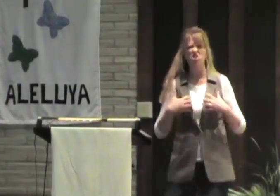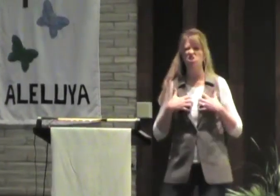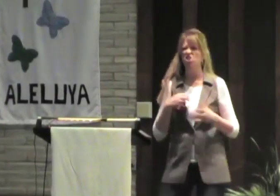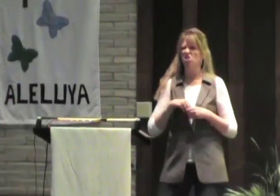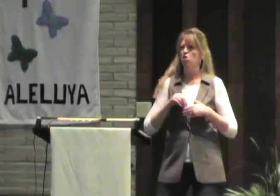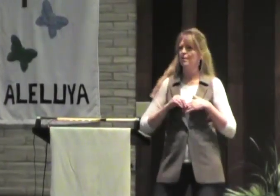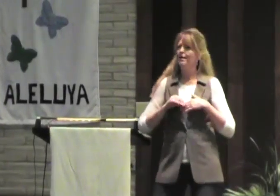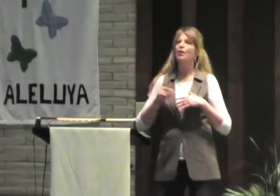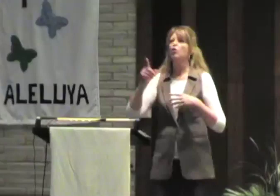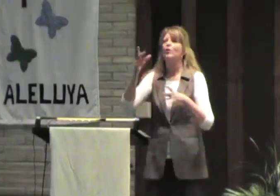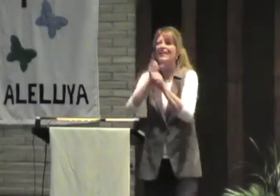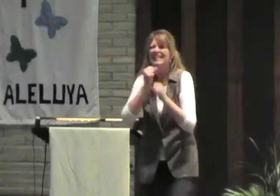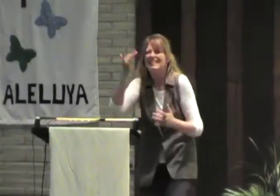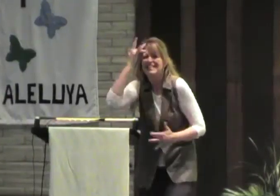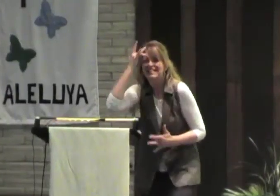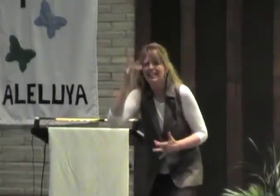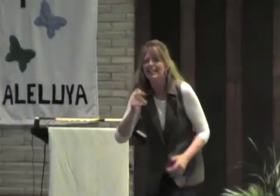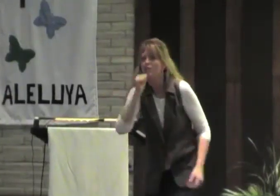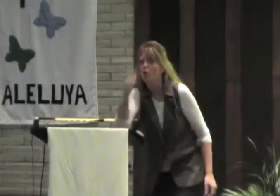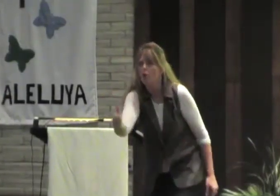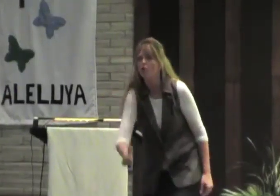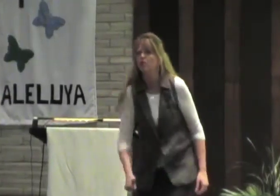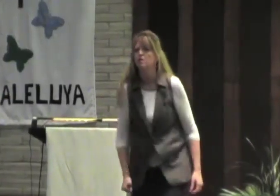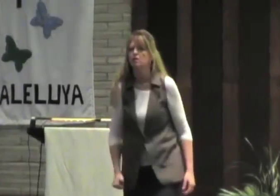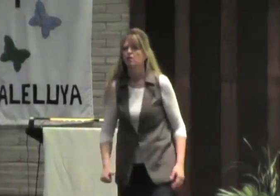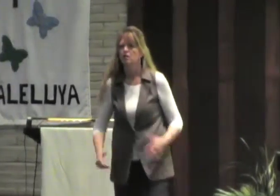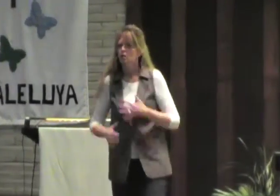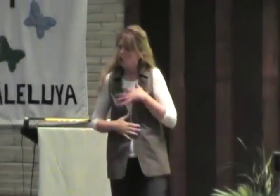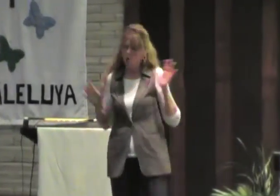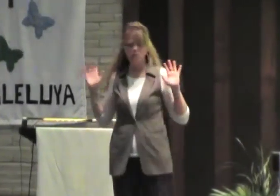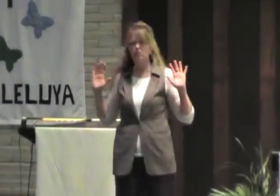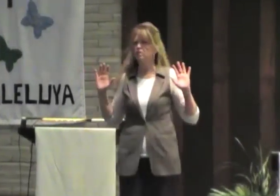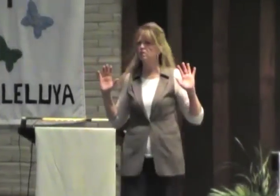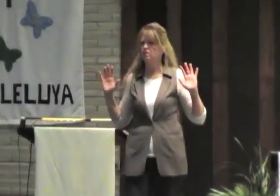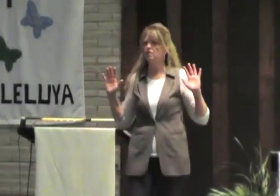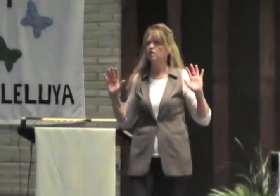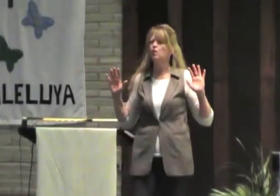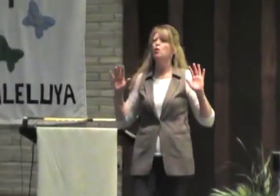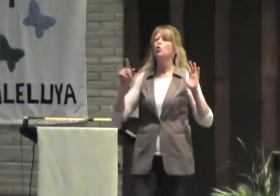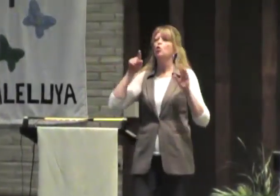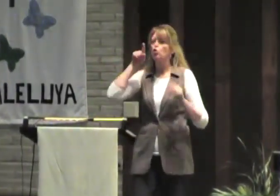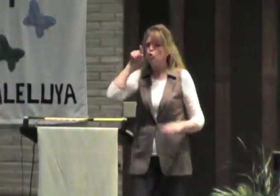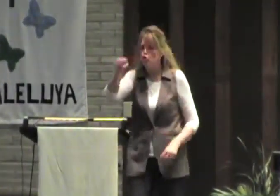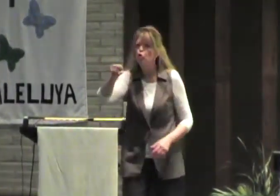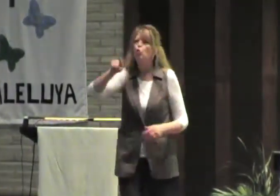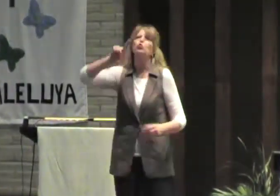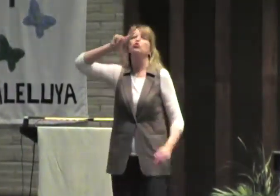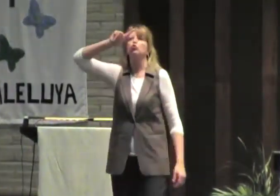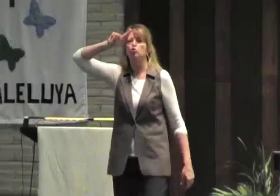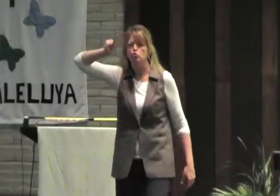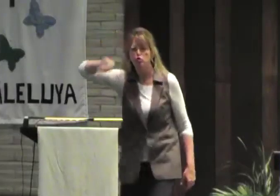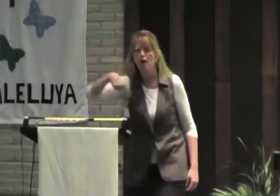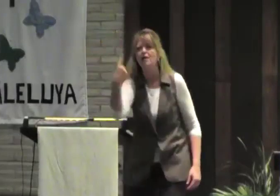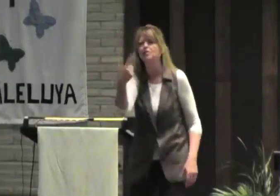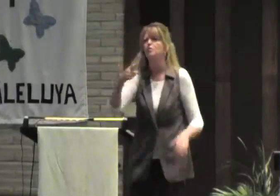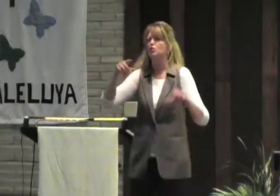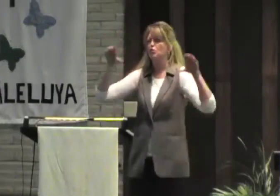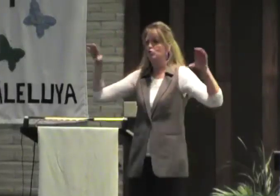work and more pay, and it'll make you sick. Don't do it. Don't be jealous. You